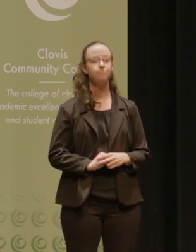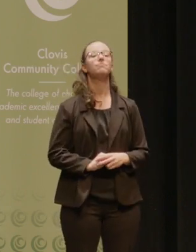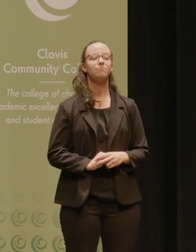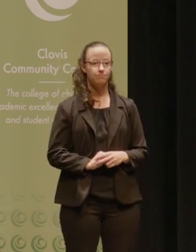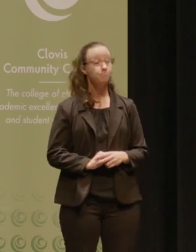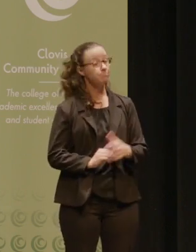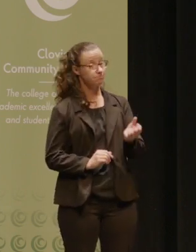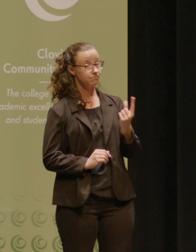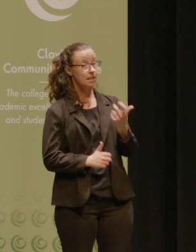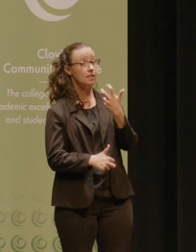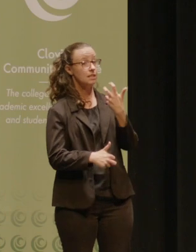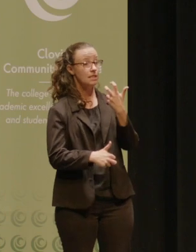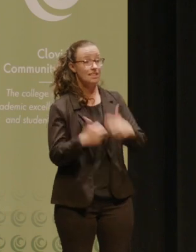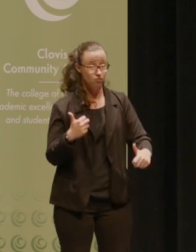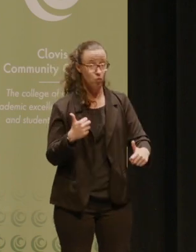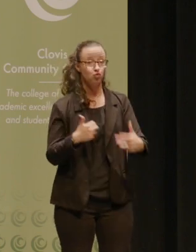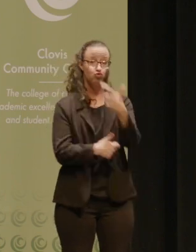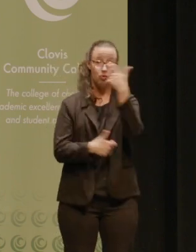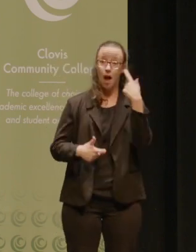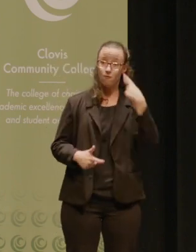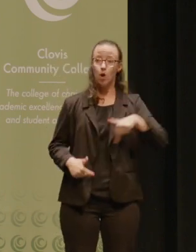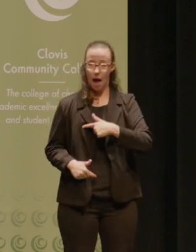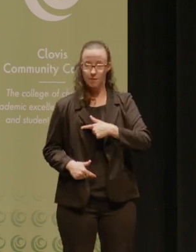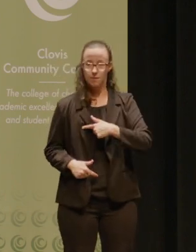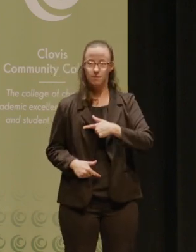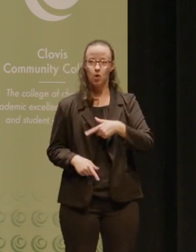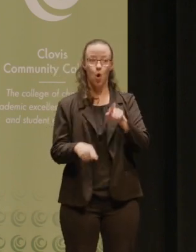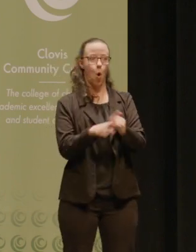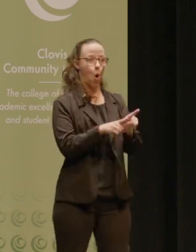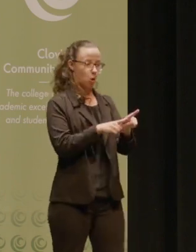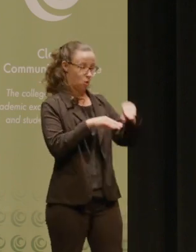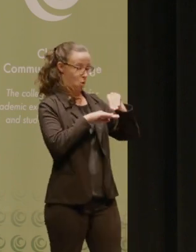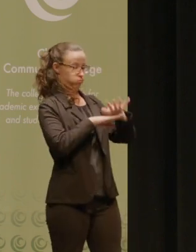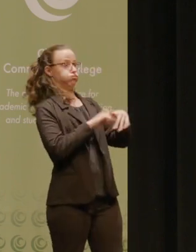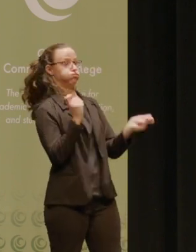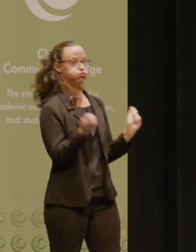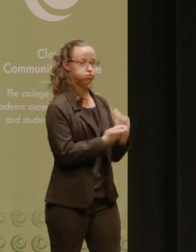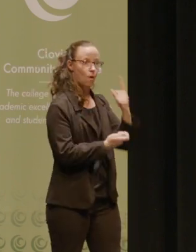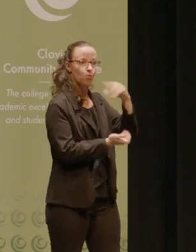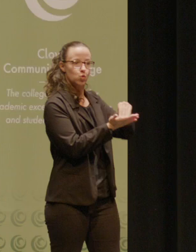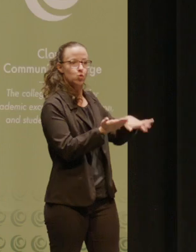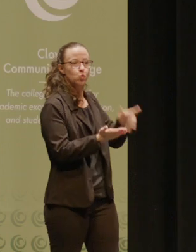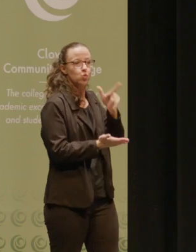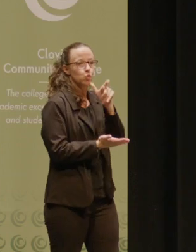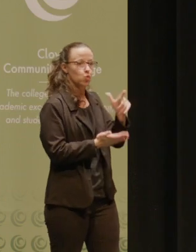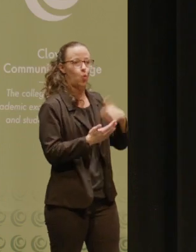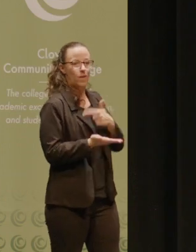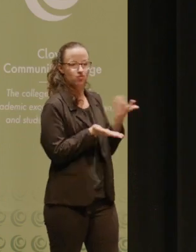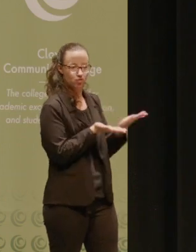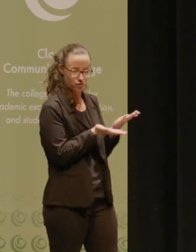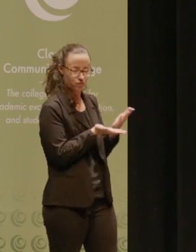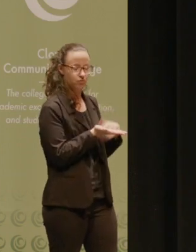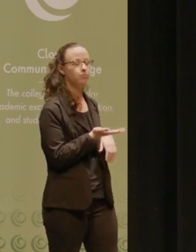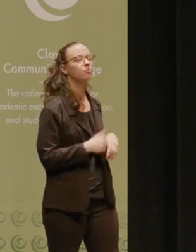While it was difficult and traumatic for all of us, it was definitely a transformational time for the students we serve.